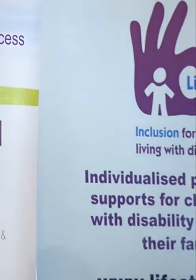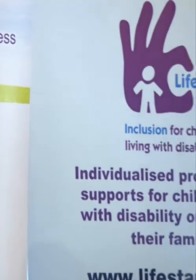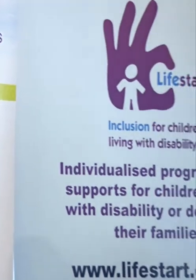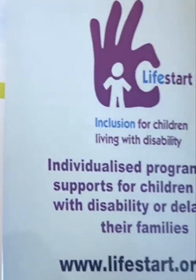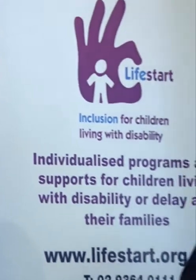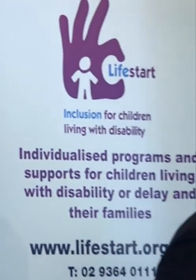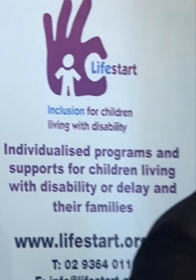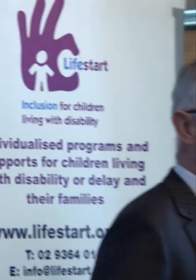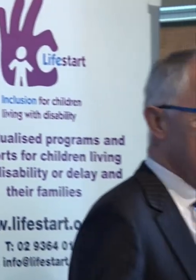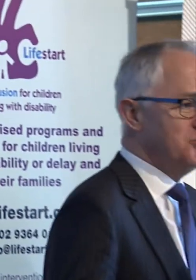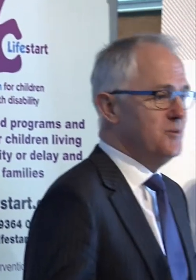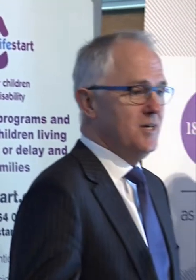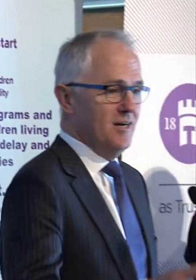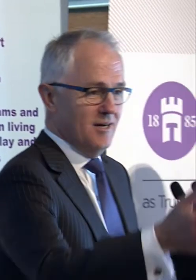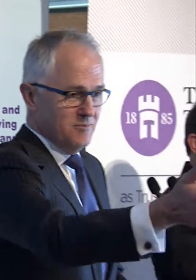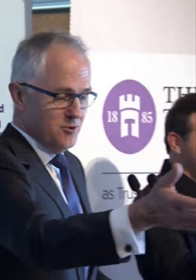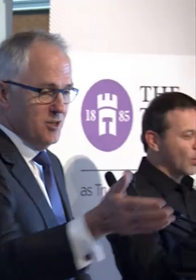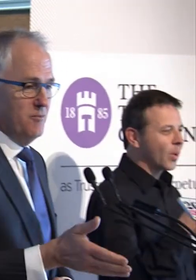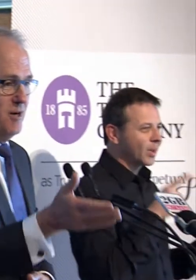wonderful to be here, Bruce and Sue,